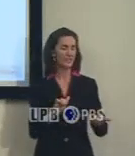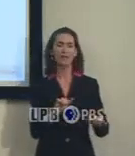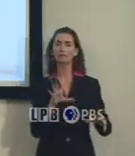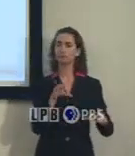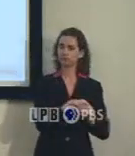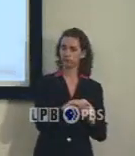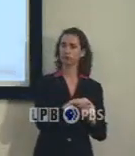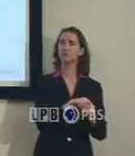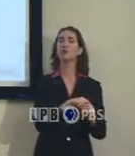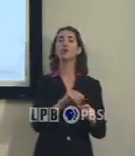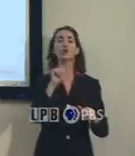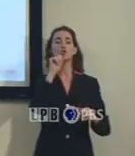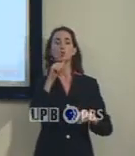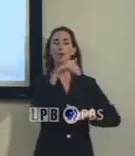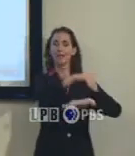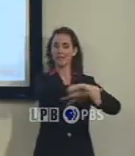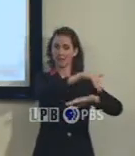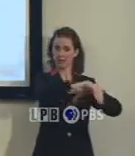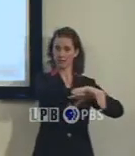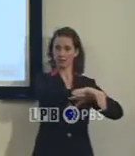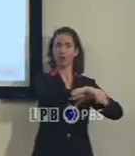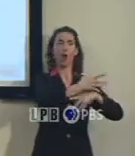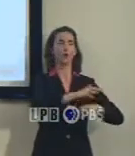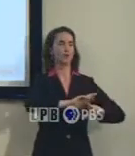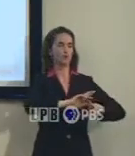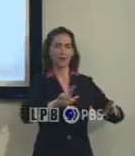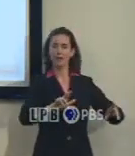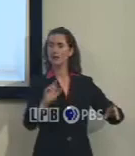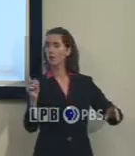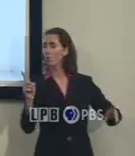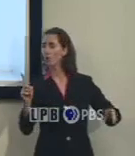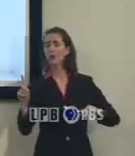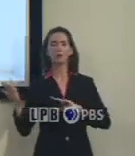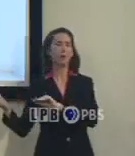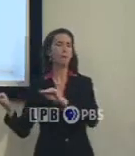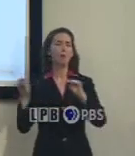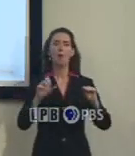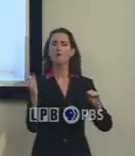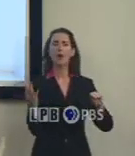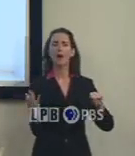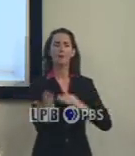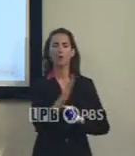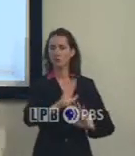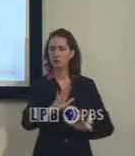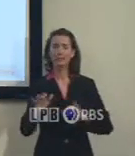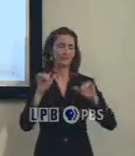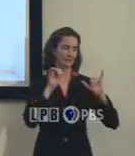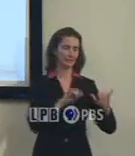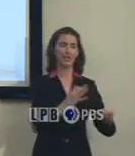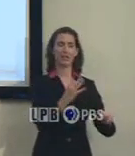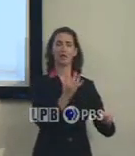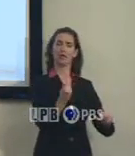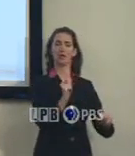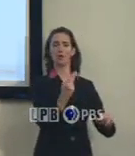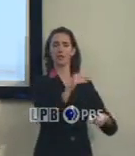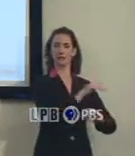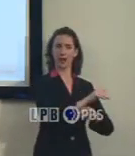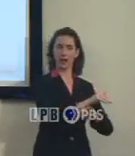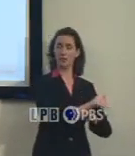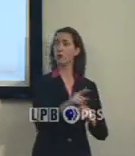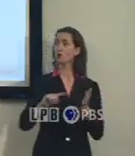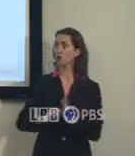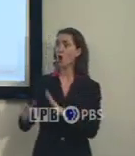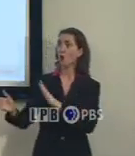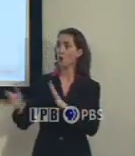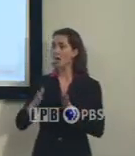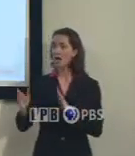to sunset tomorrow evening. And then that way you'll make sure that you have everything done before the onset of any of the tropical storm force